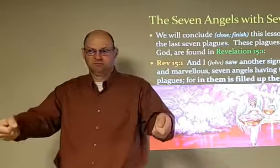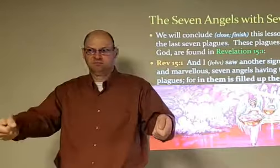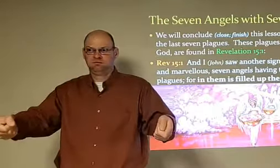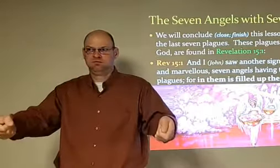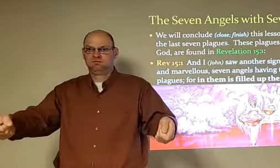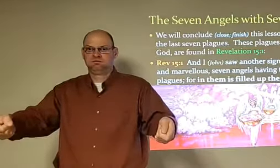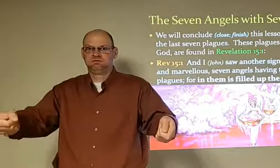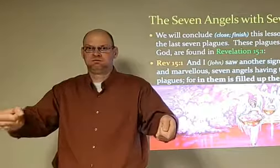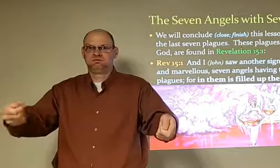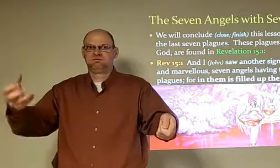carrying bowls